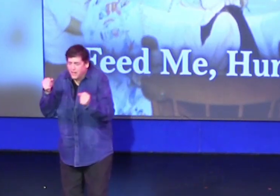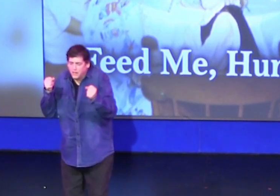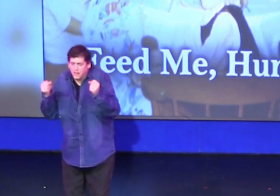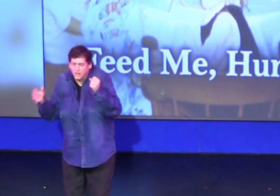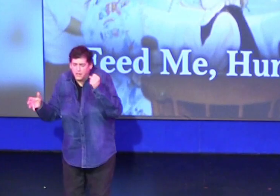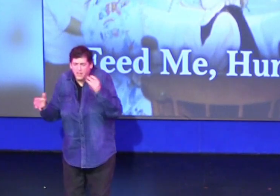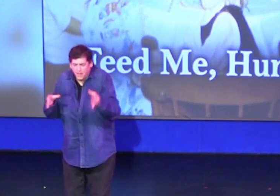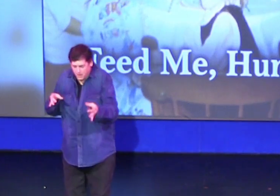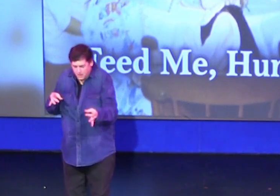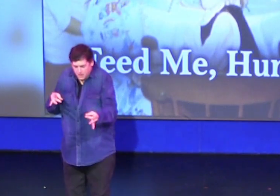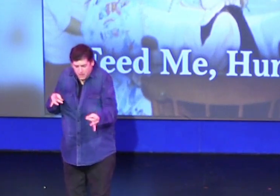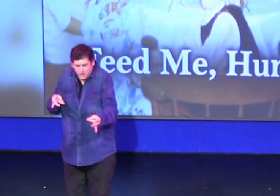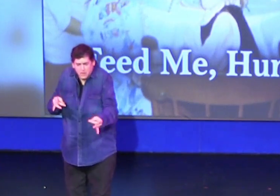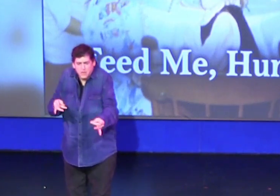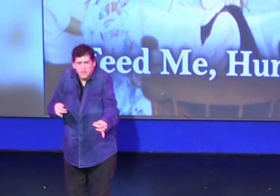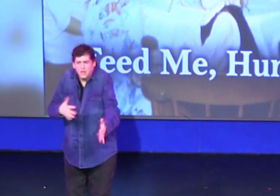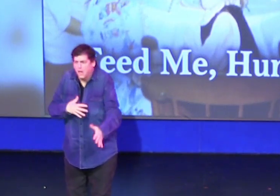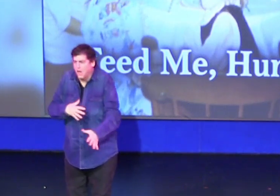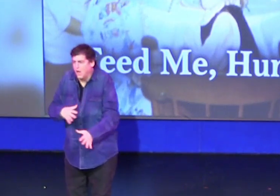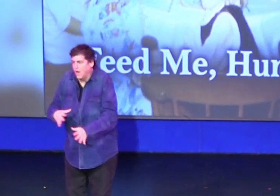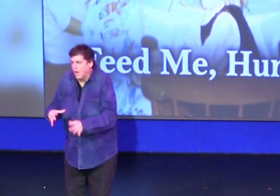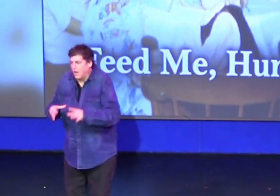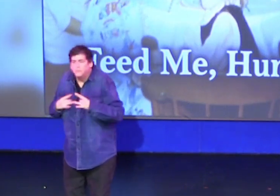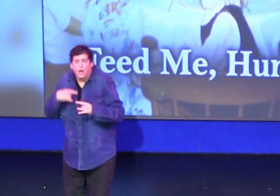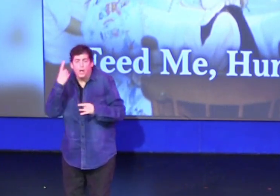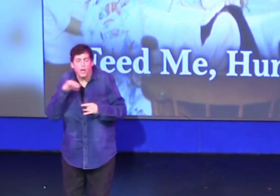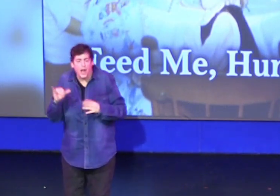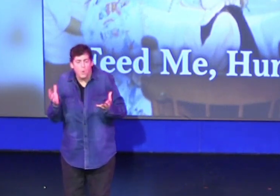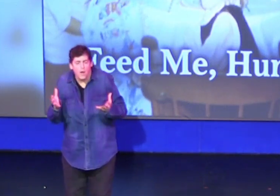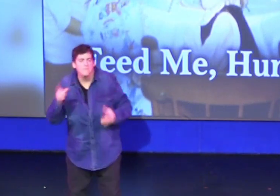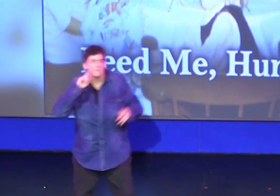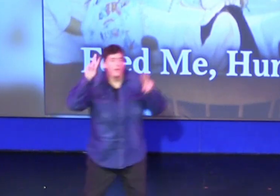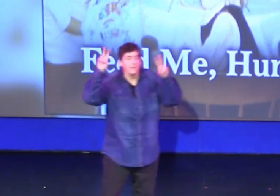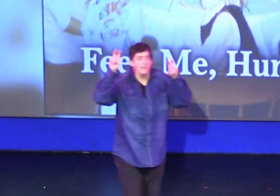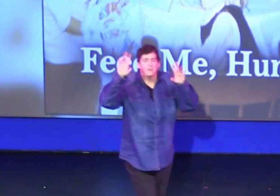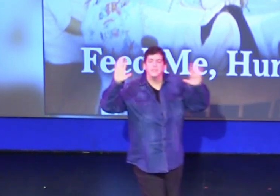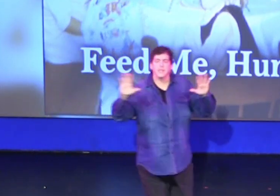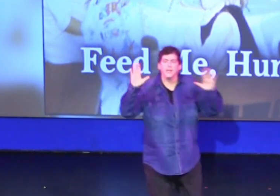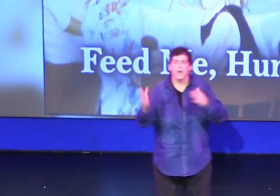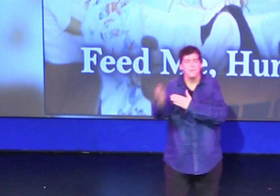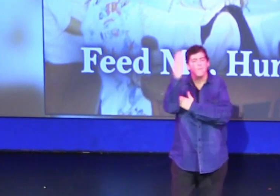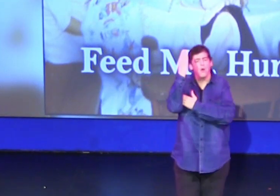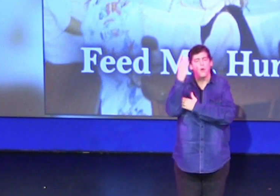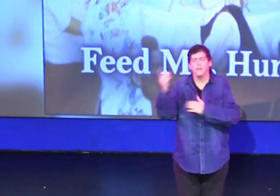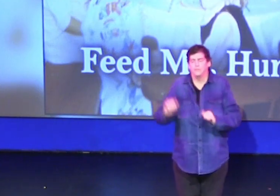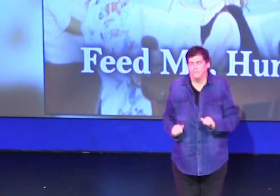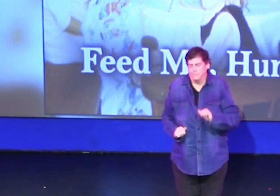long time. But the way he presented it was exemplary. One of the